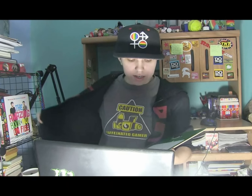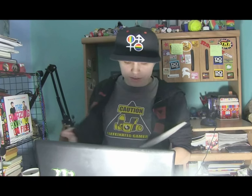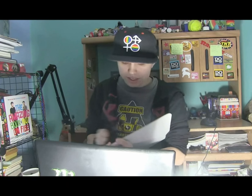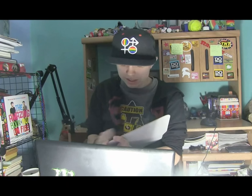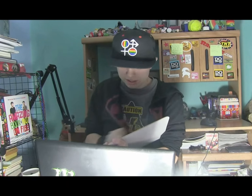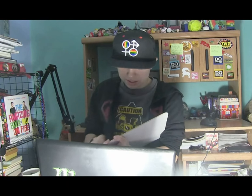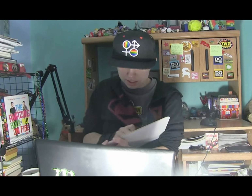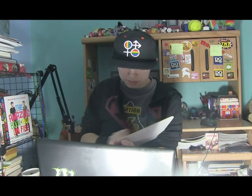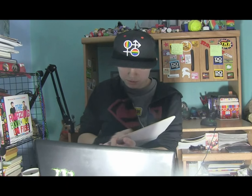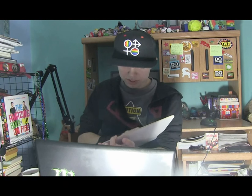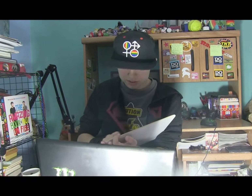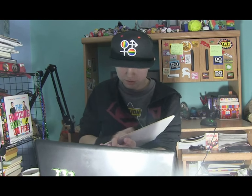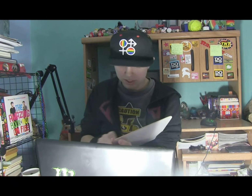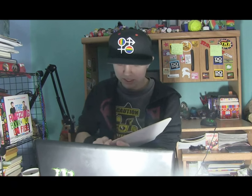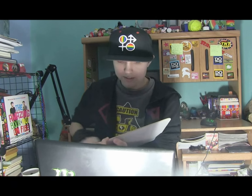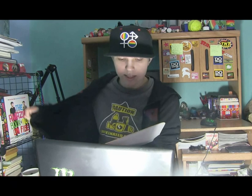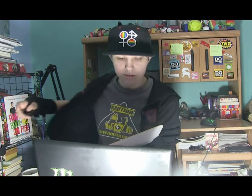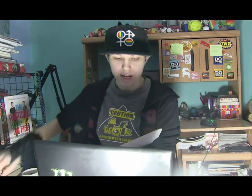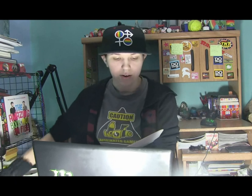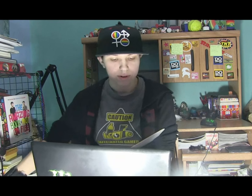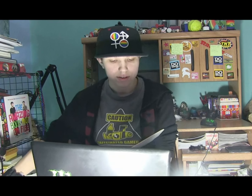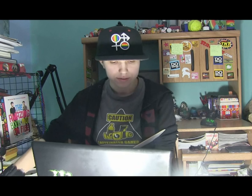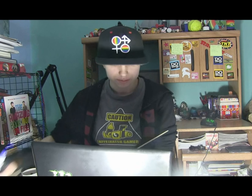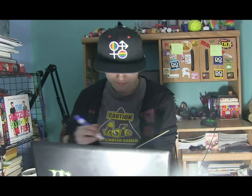Alright, let's move on to the next letter now.